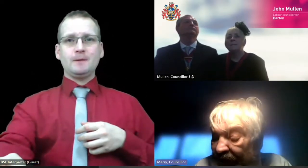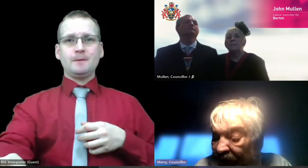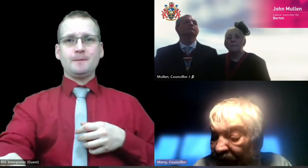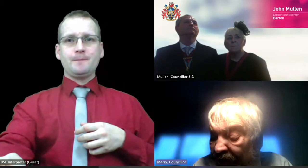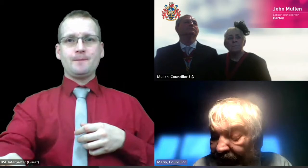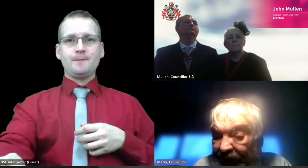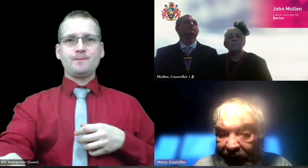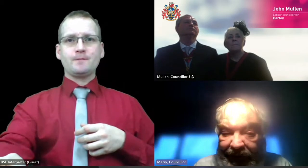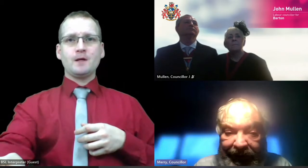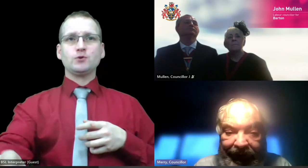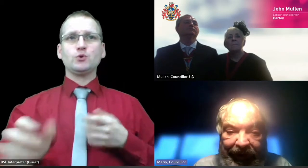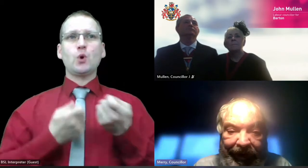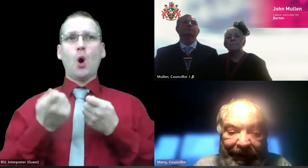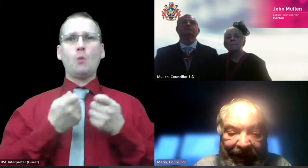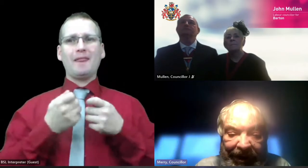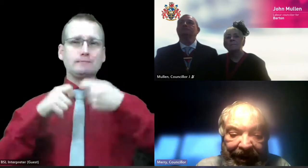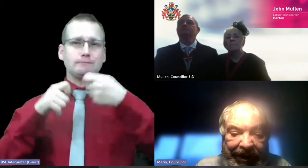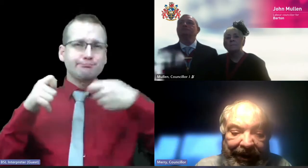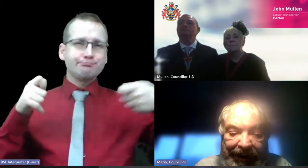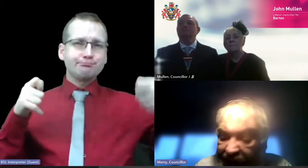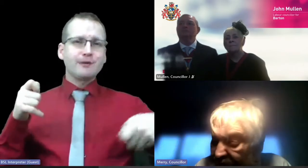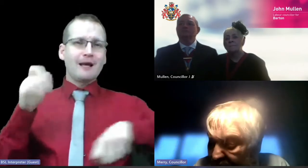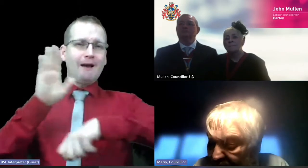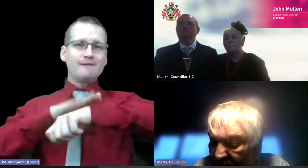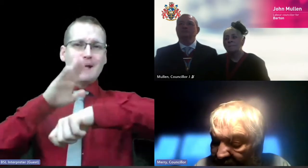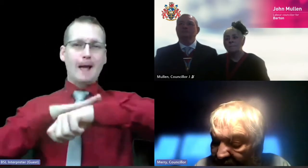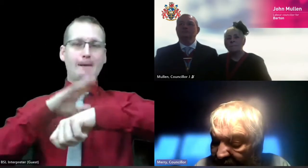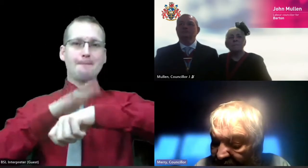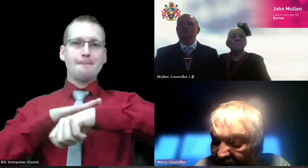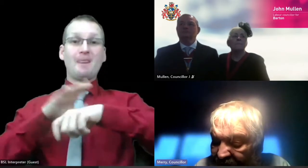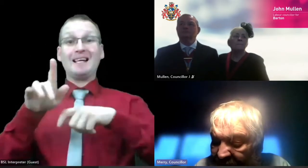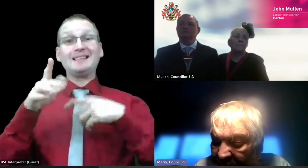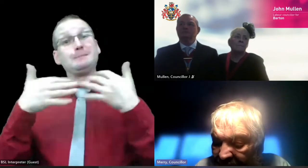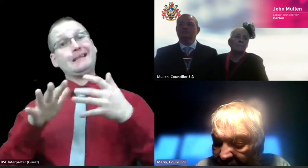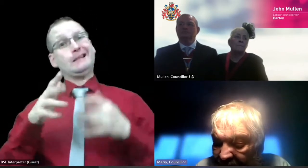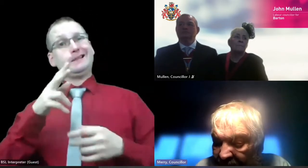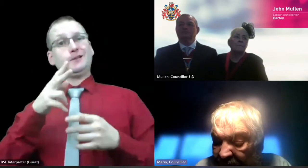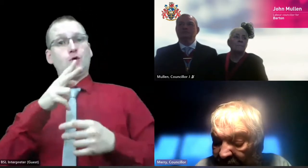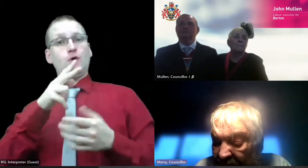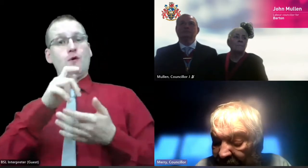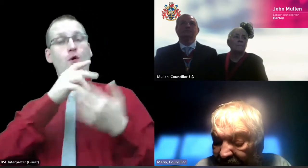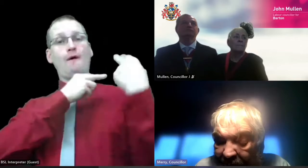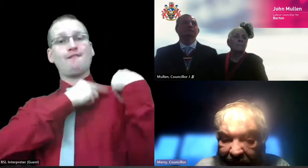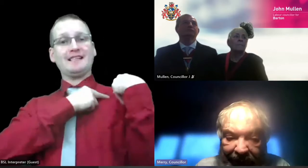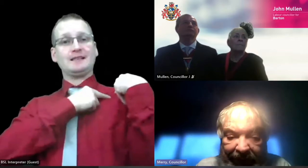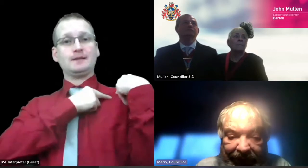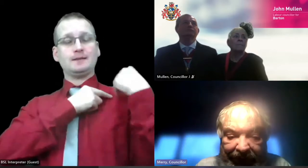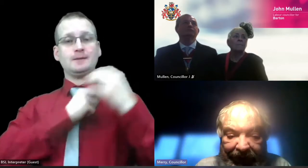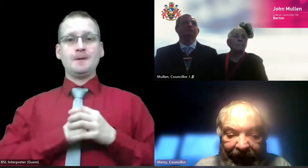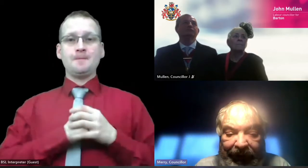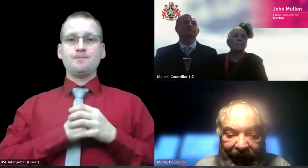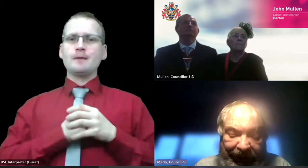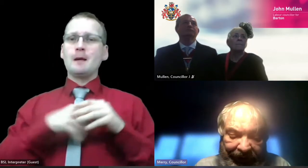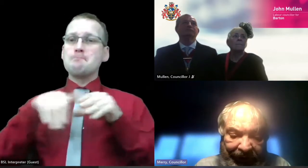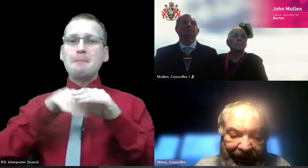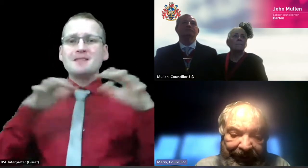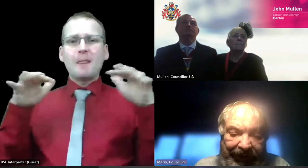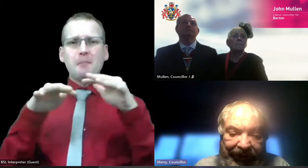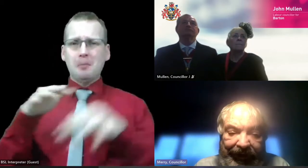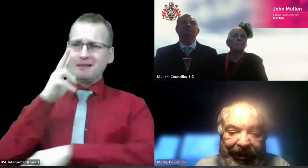the elongated period of time that he has been in office. Members of the public may see his